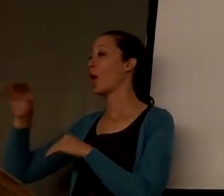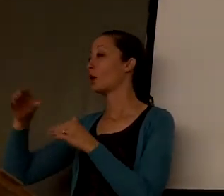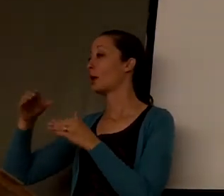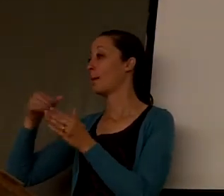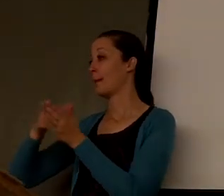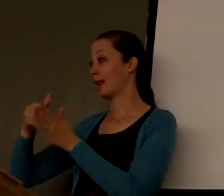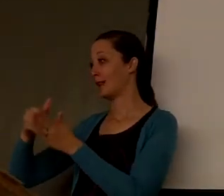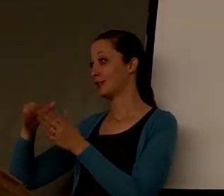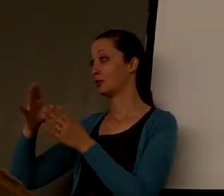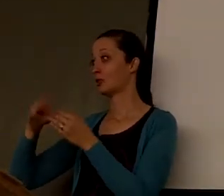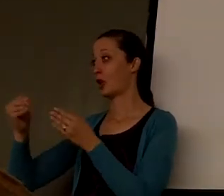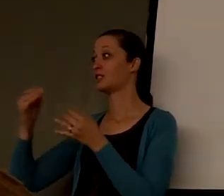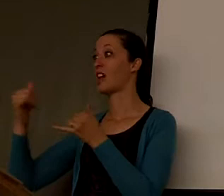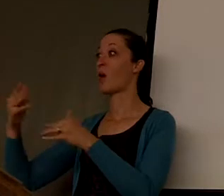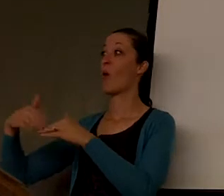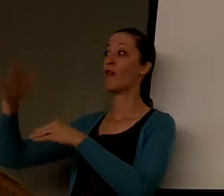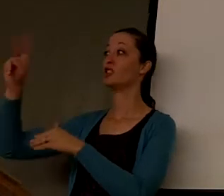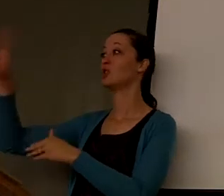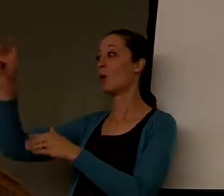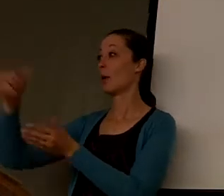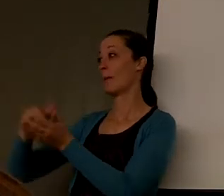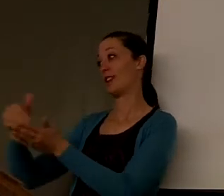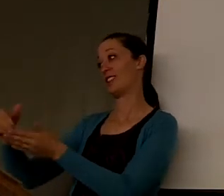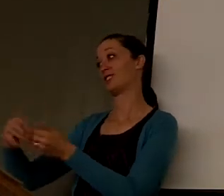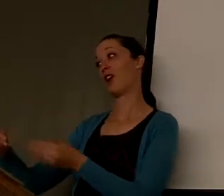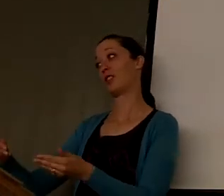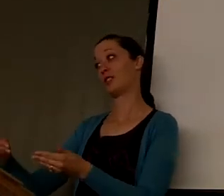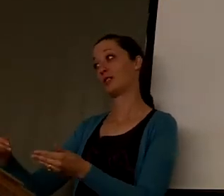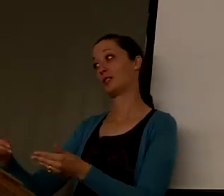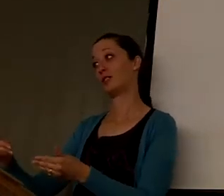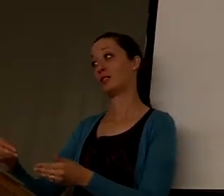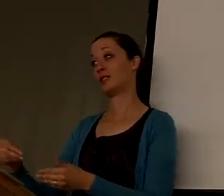know style? Renaissance.